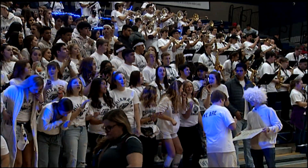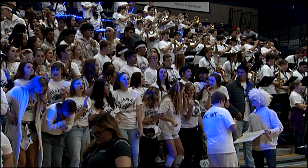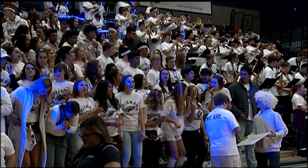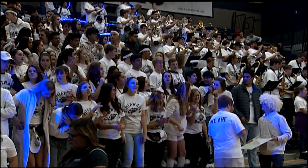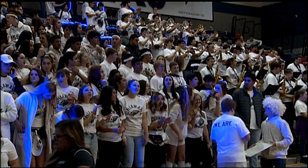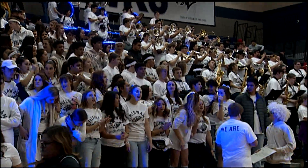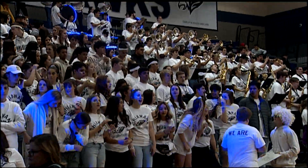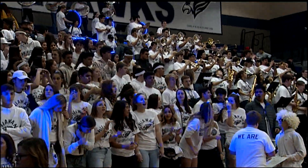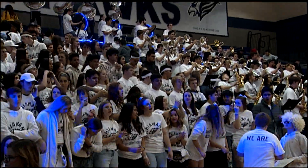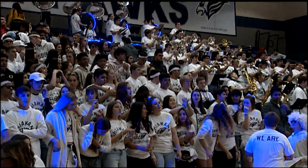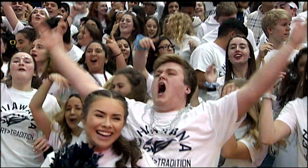Now press mute.